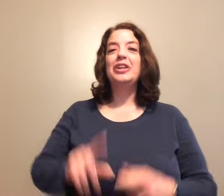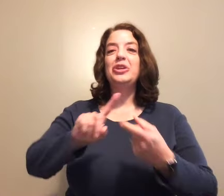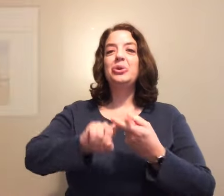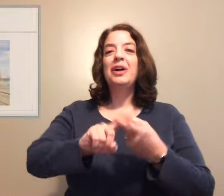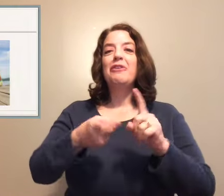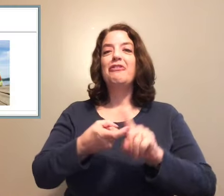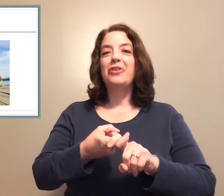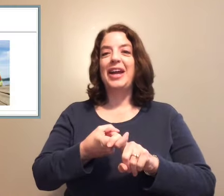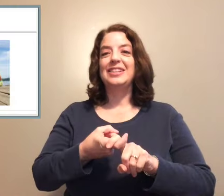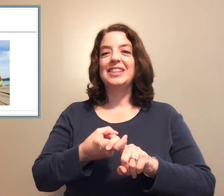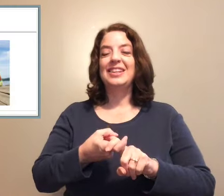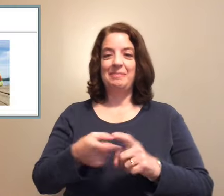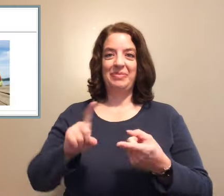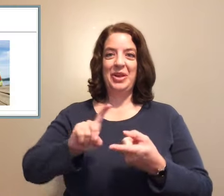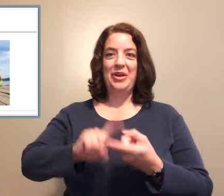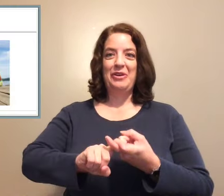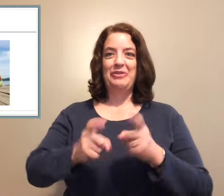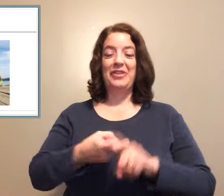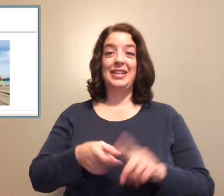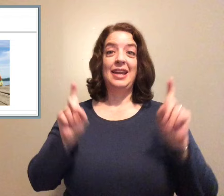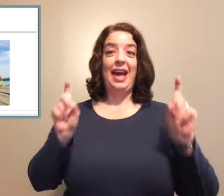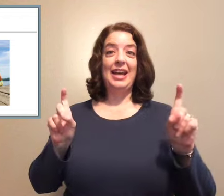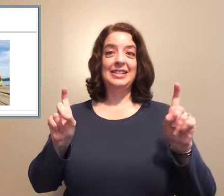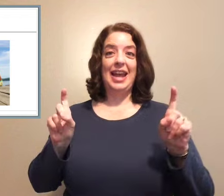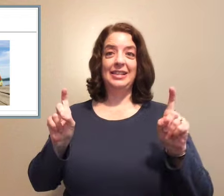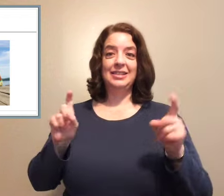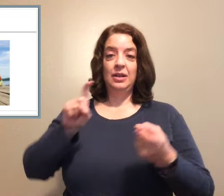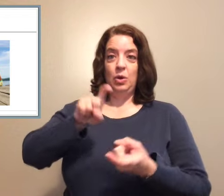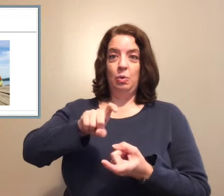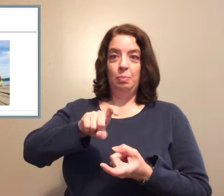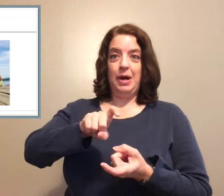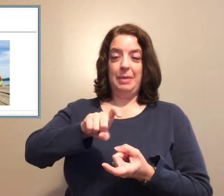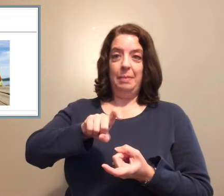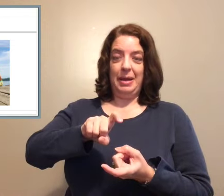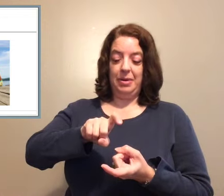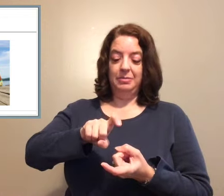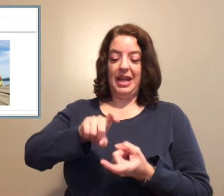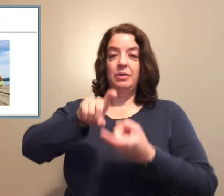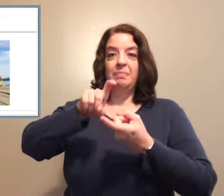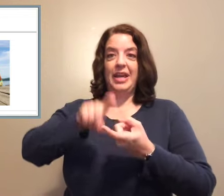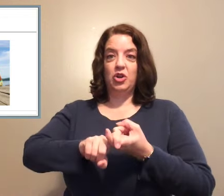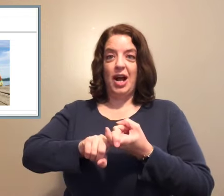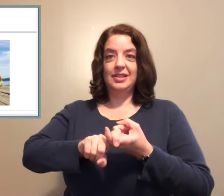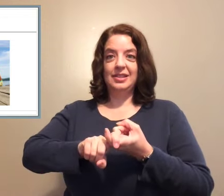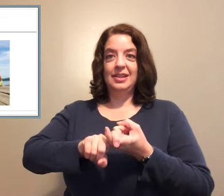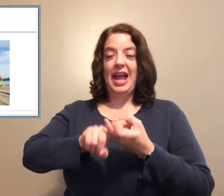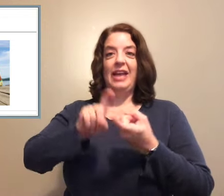new friend. Friend. X hands, palm up and palm down, they cross, and then